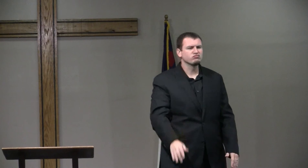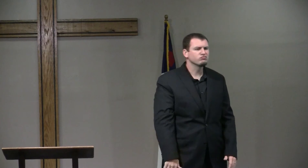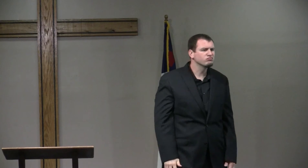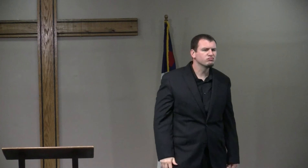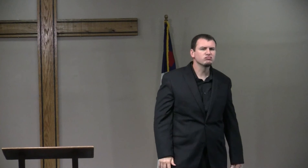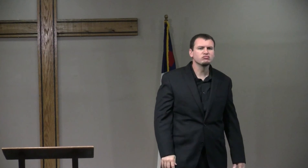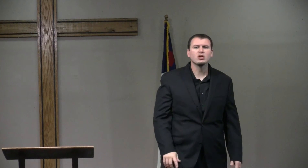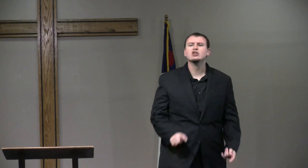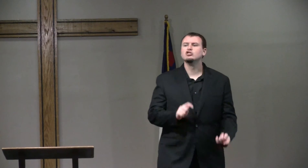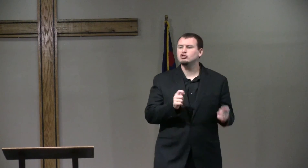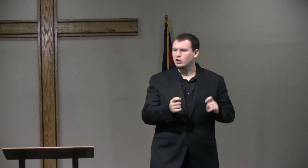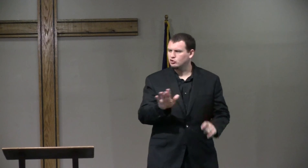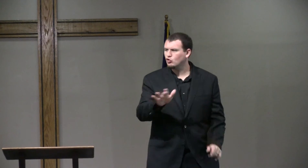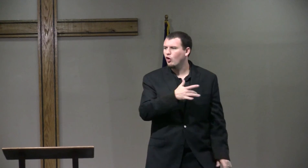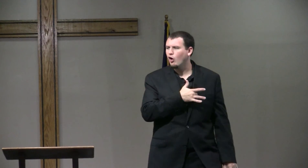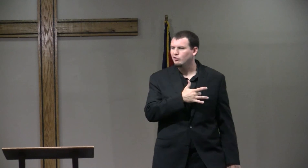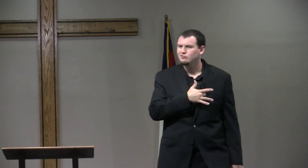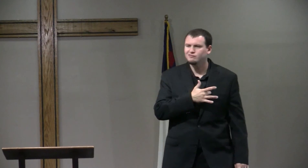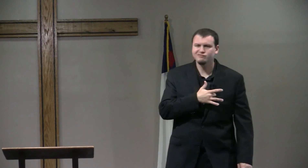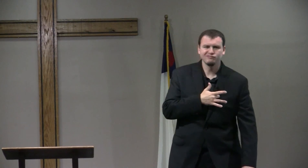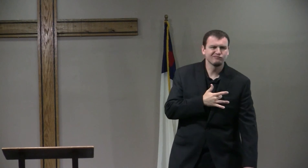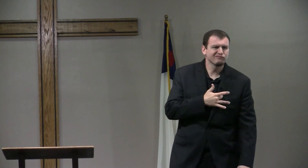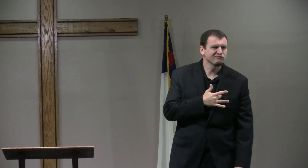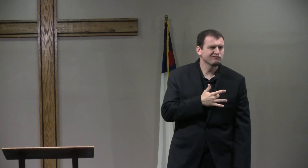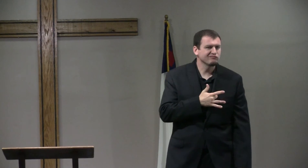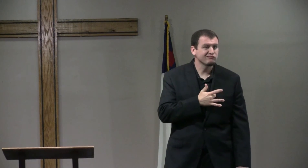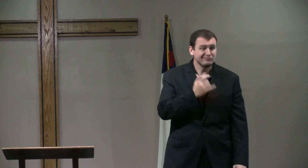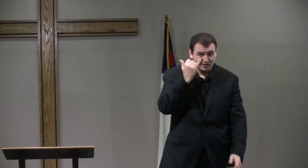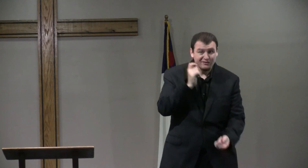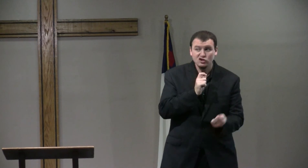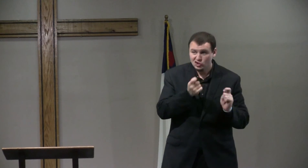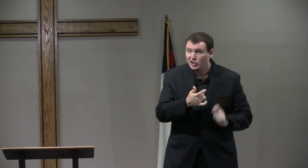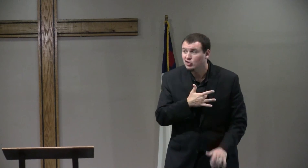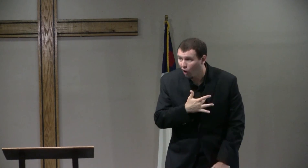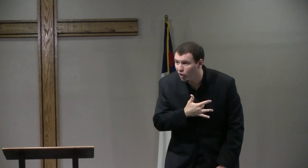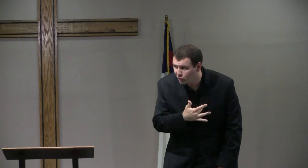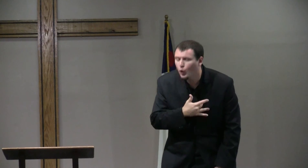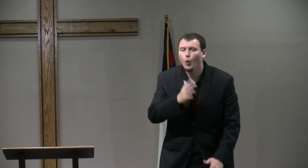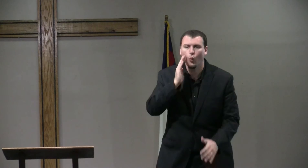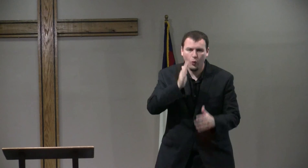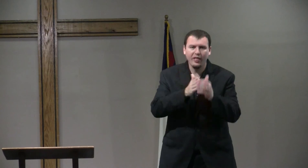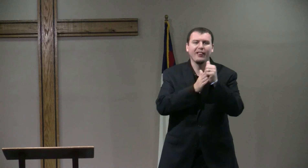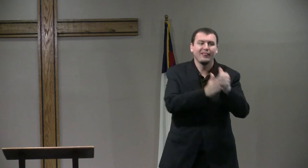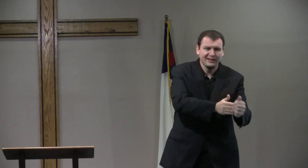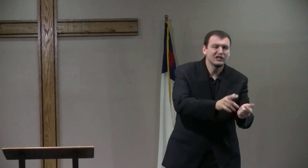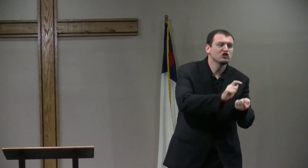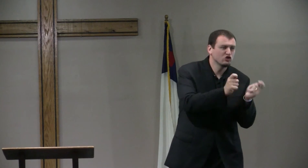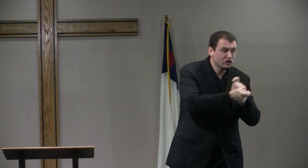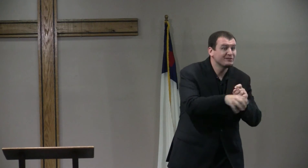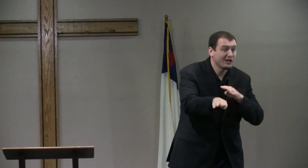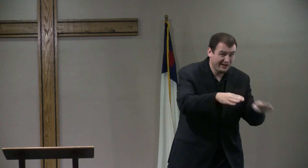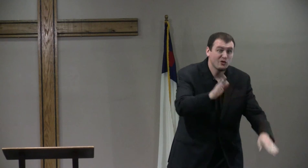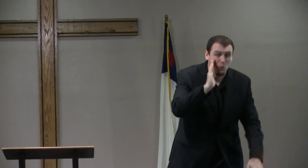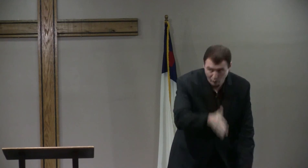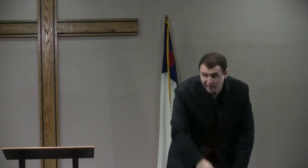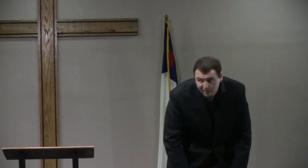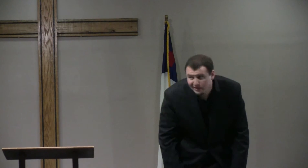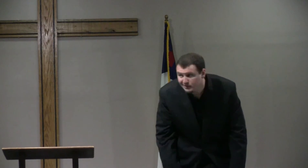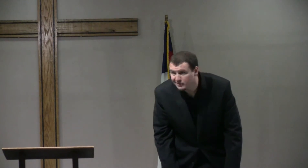change our behavior. We need to change our heart. If we change our heart, then that will